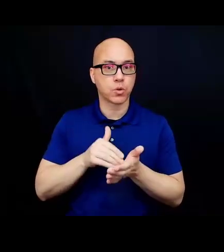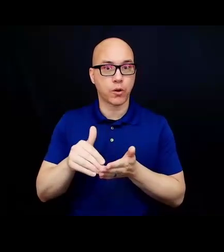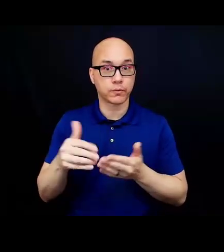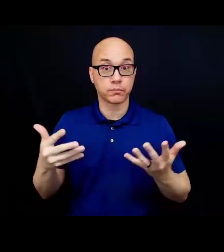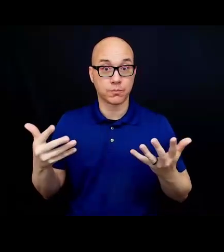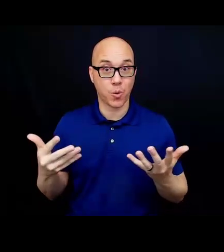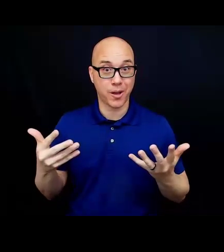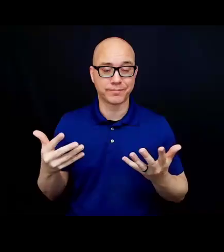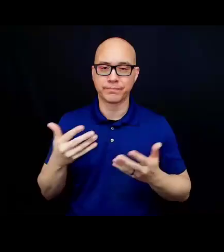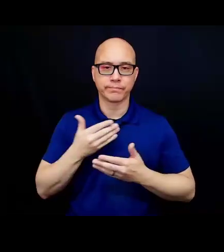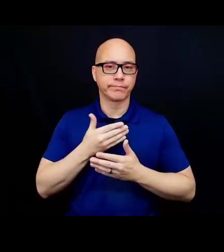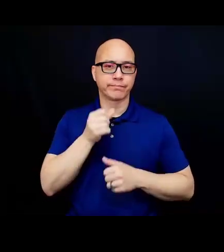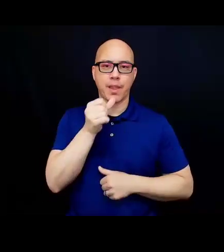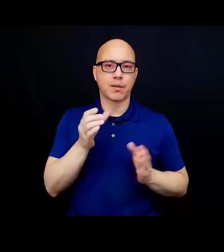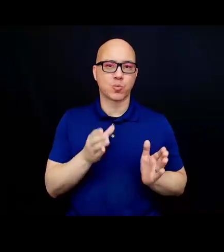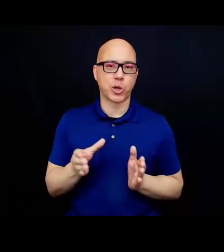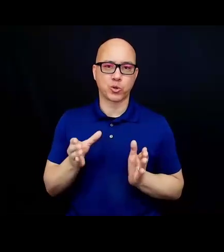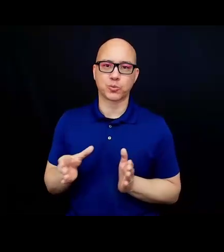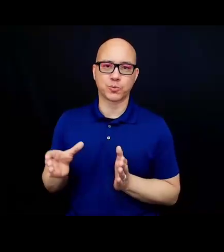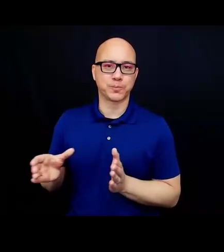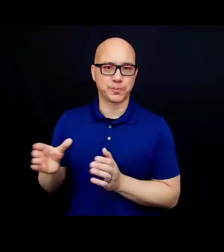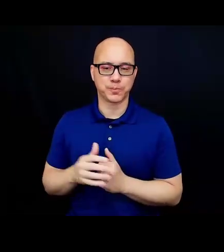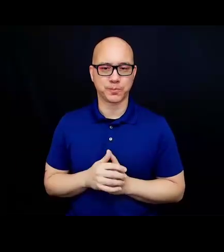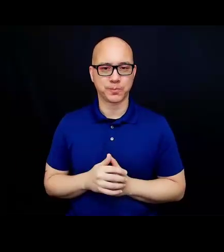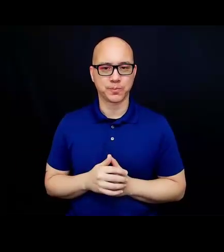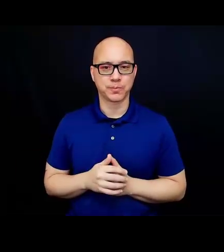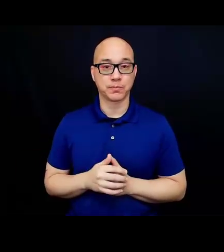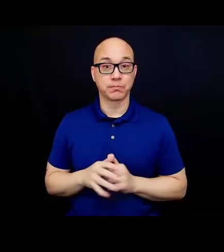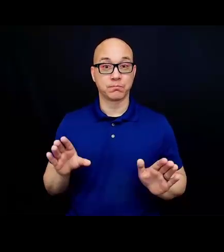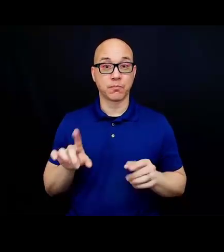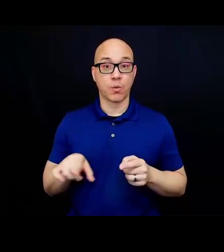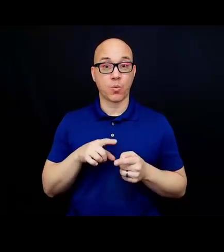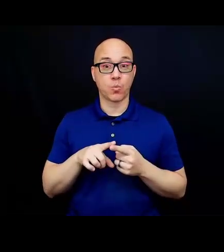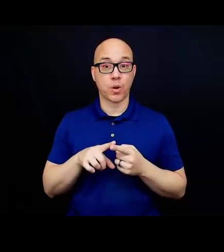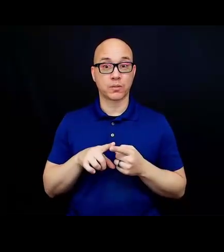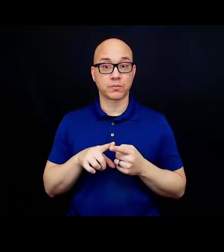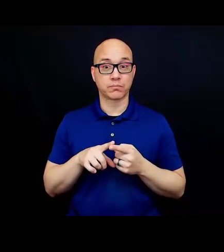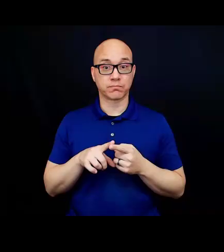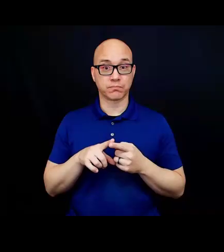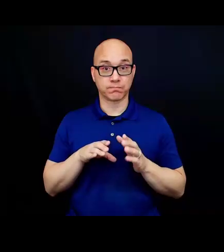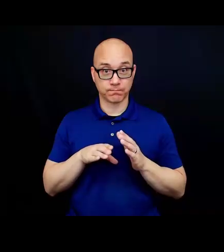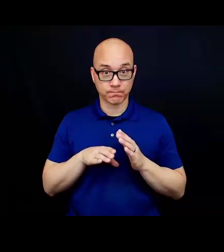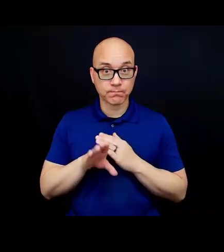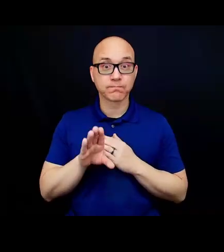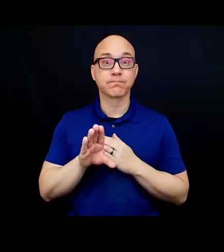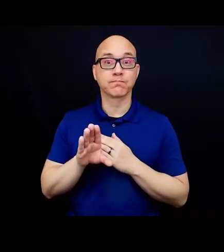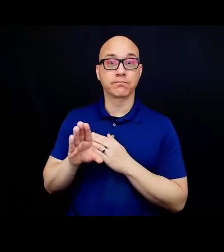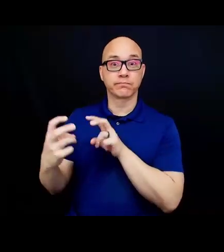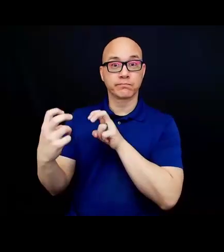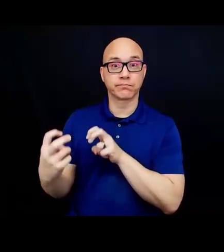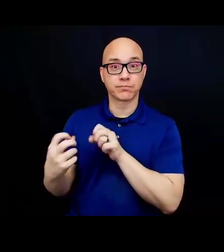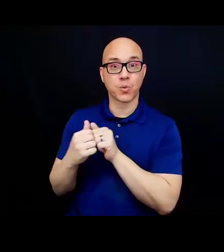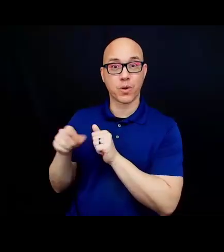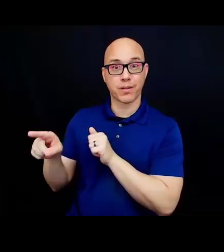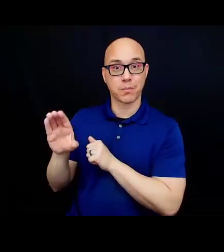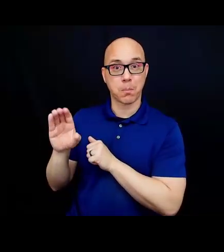being prepared. And when you go in and talk to a banker, those bankers